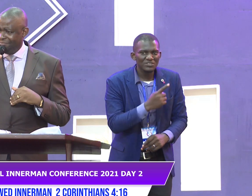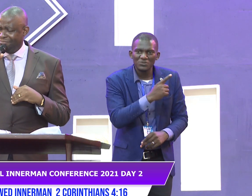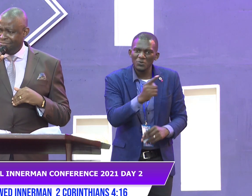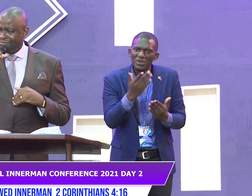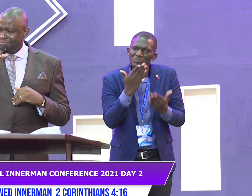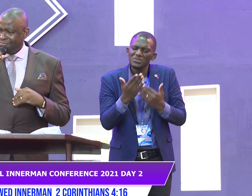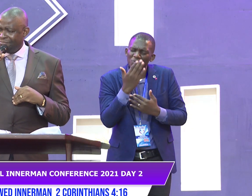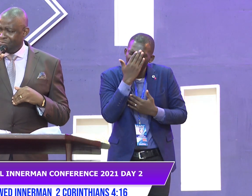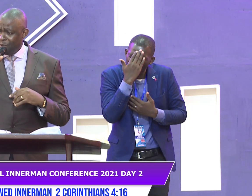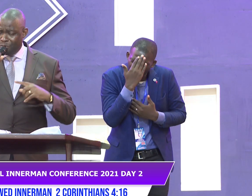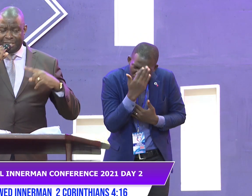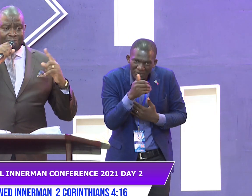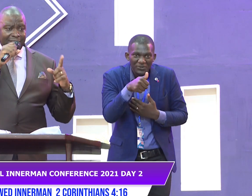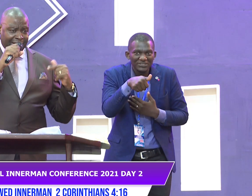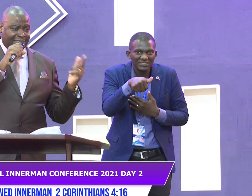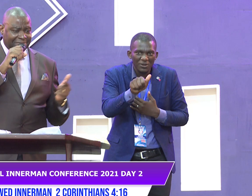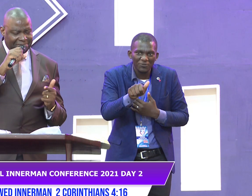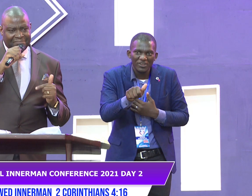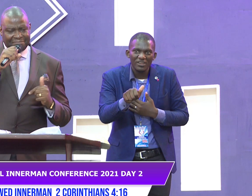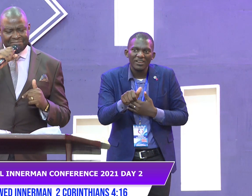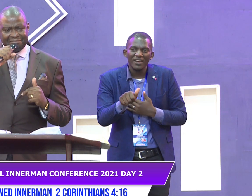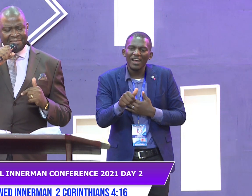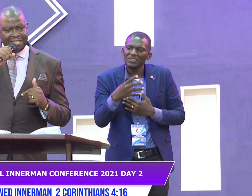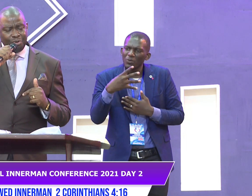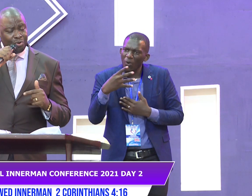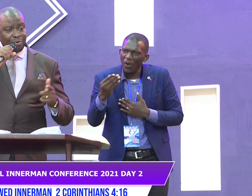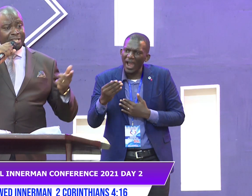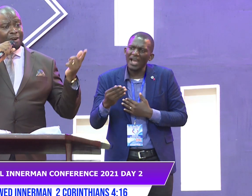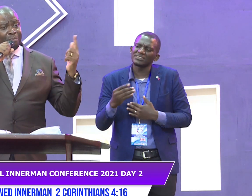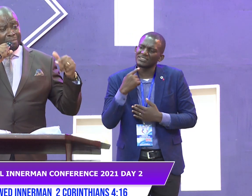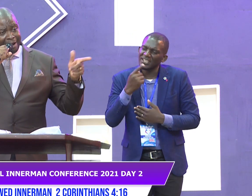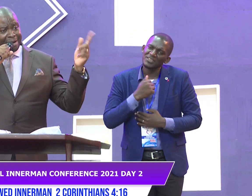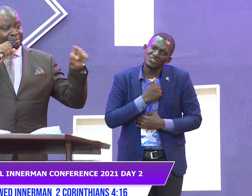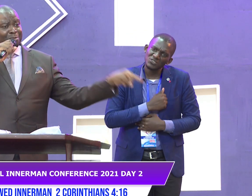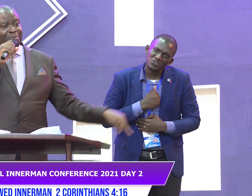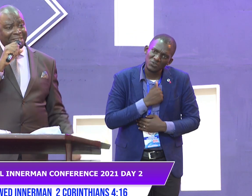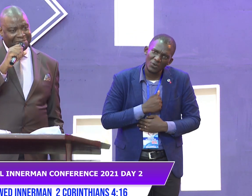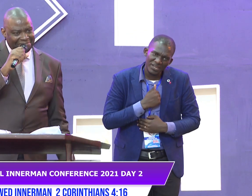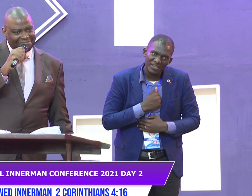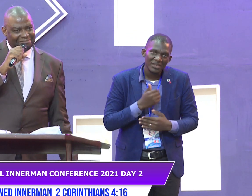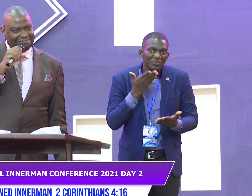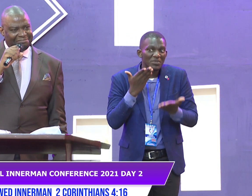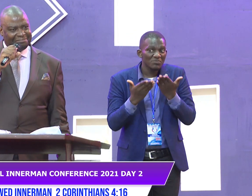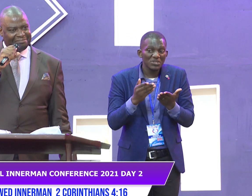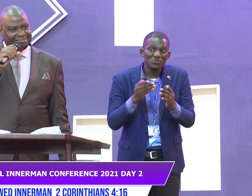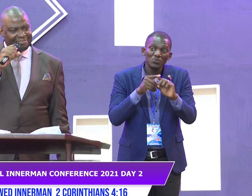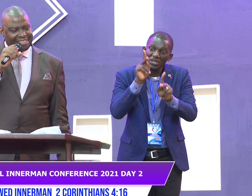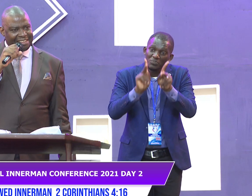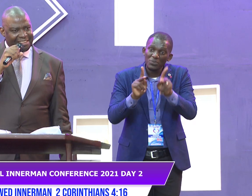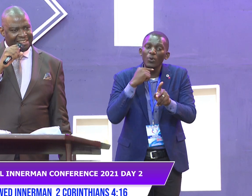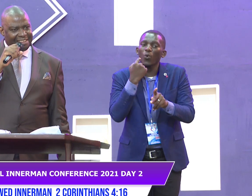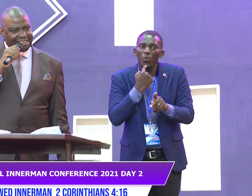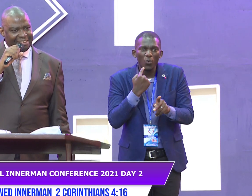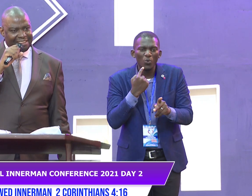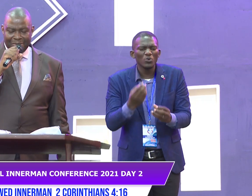it requires humility to apologize or to repent to the people that